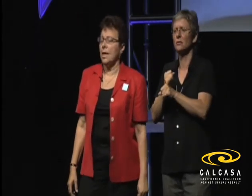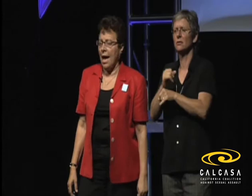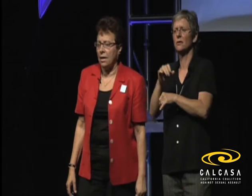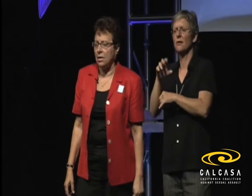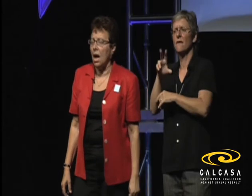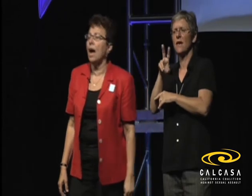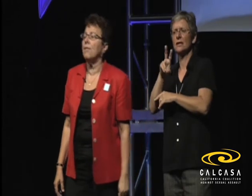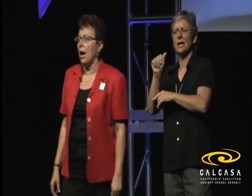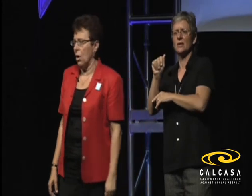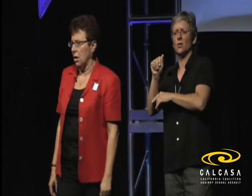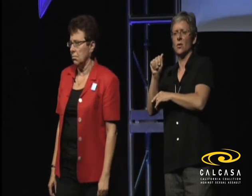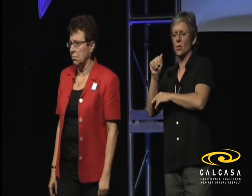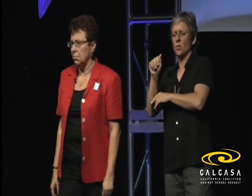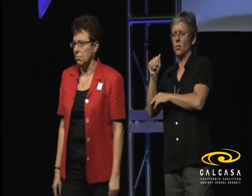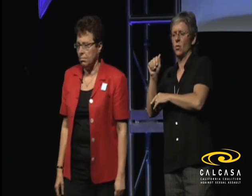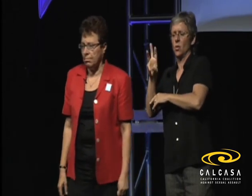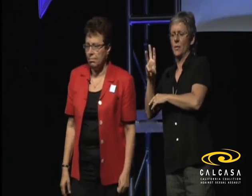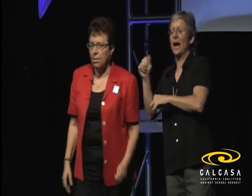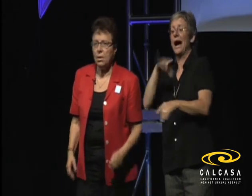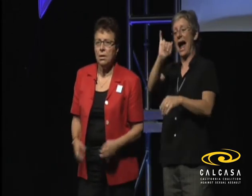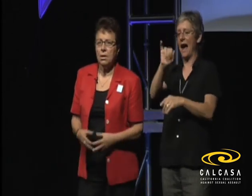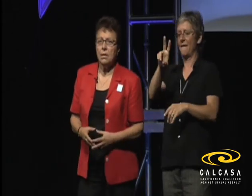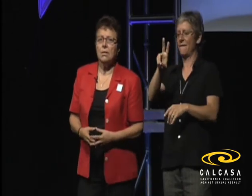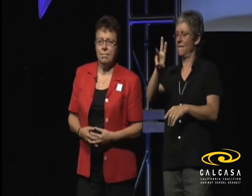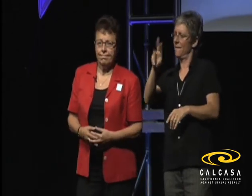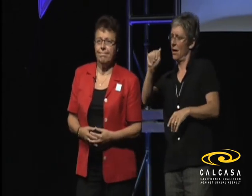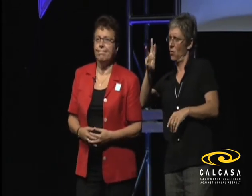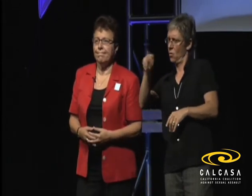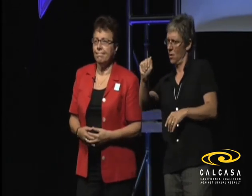Against Women Act, IVAWA.